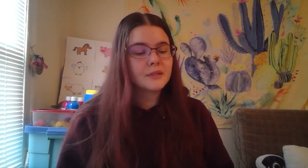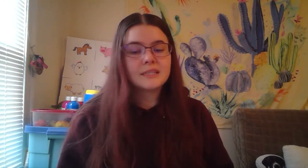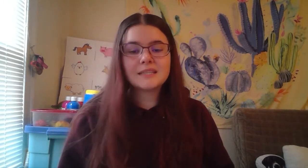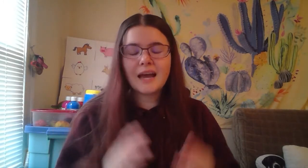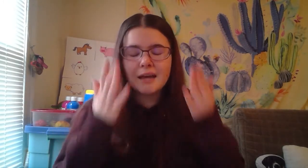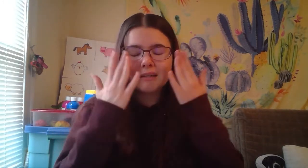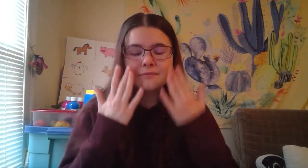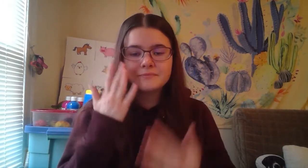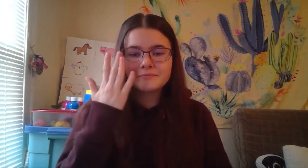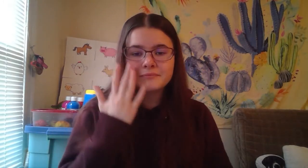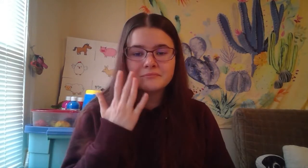Sad.